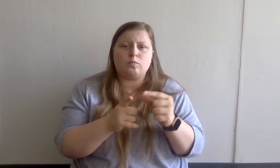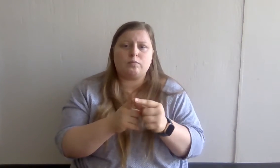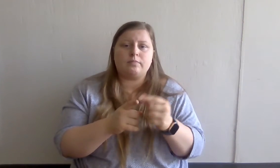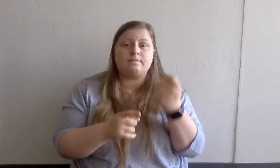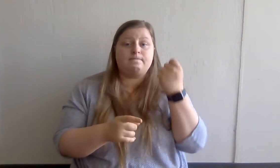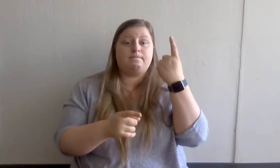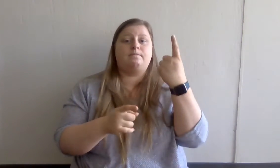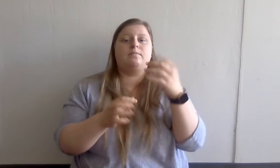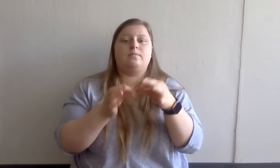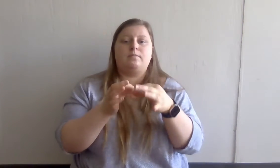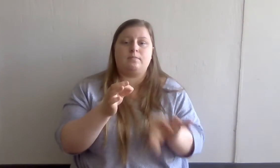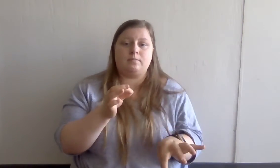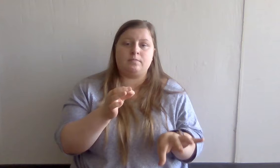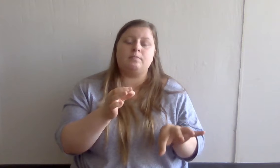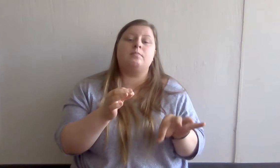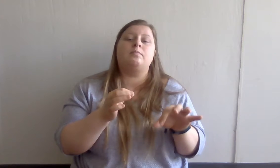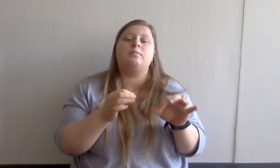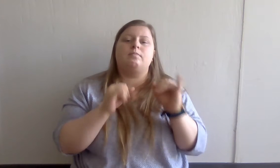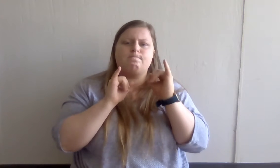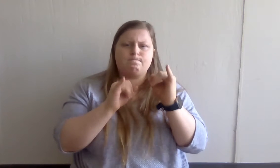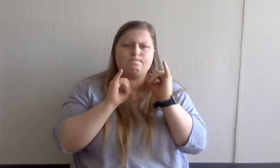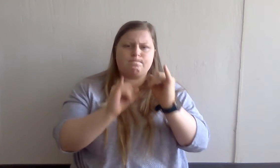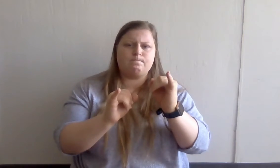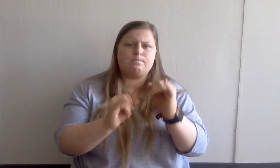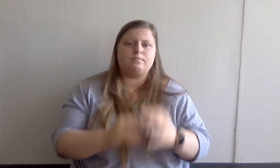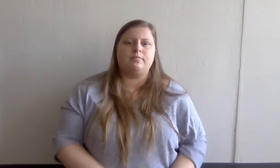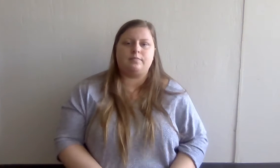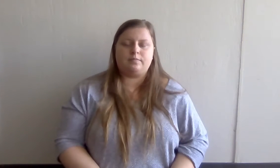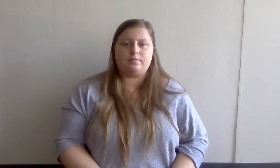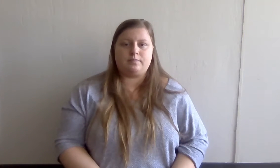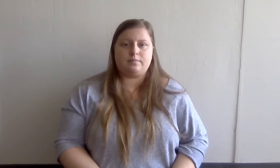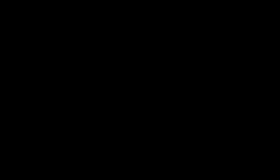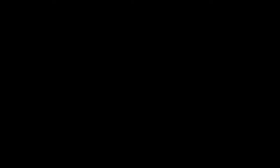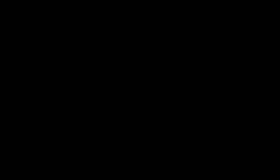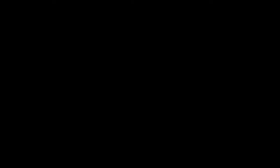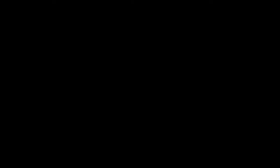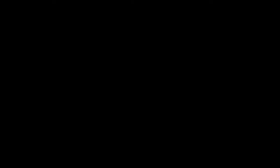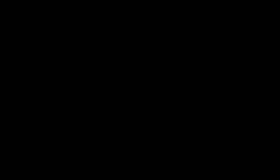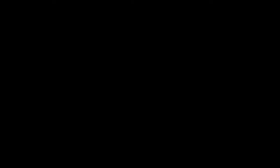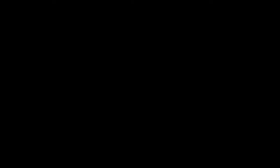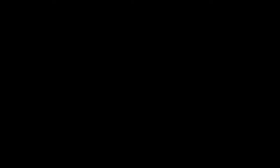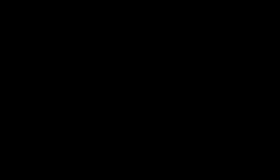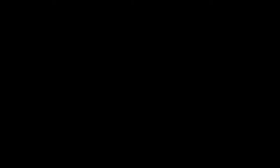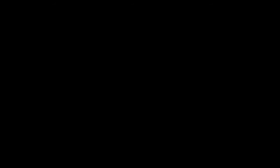They also copy words and understand simple instructions.